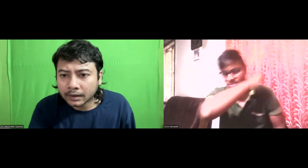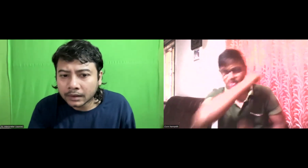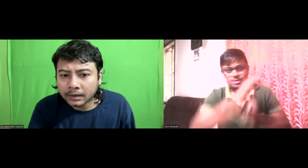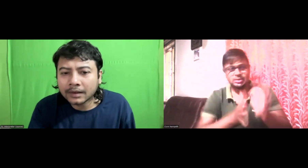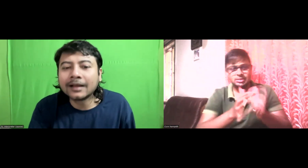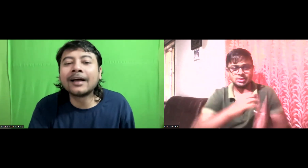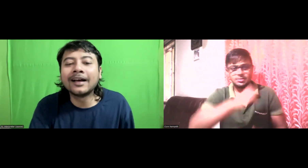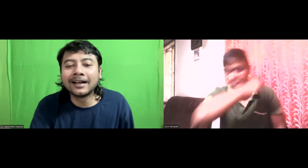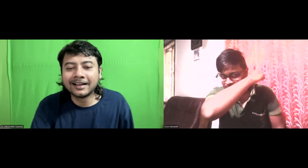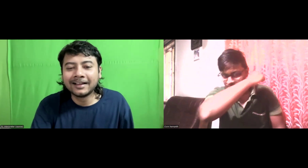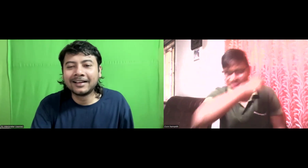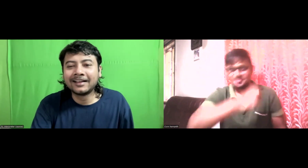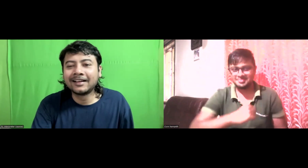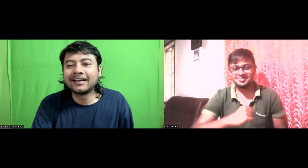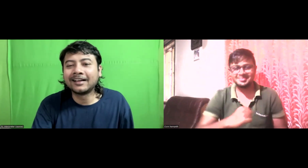Okay.